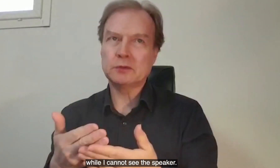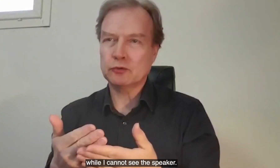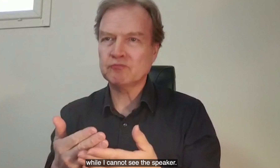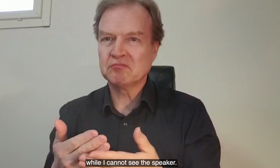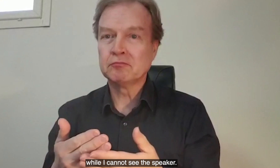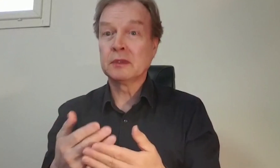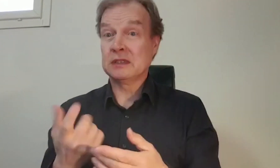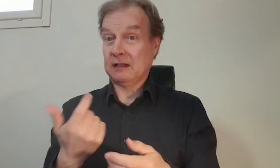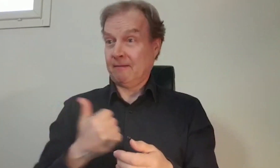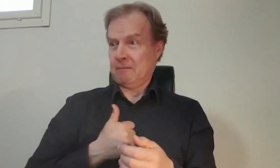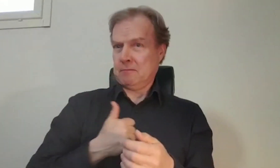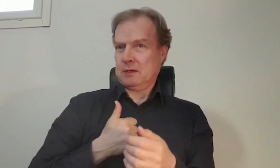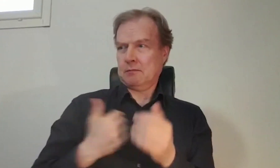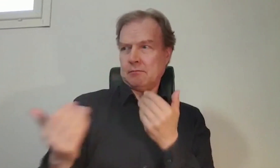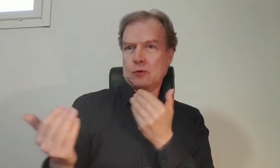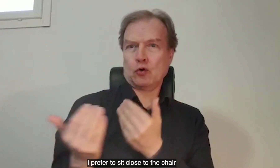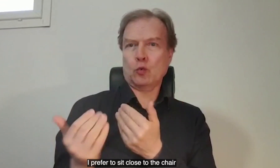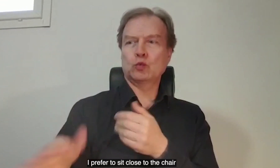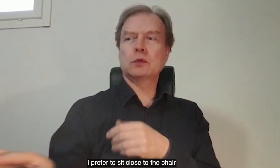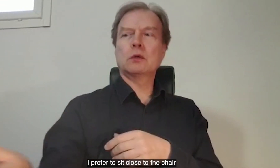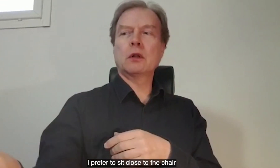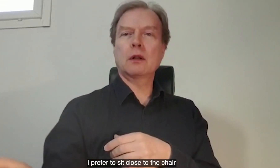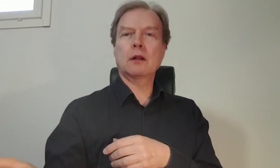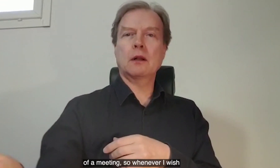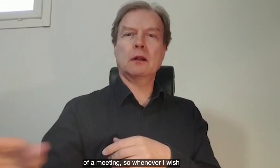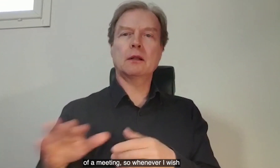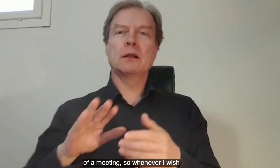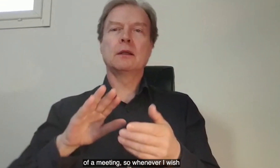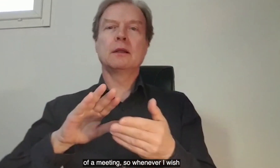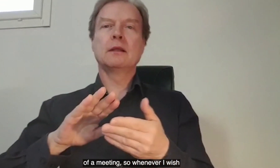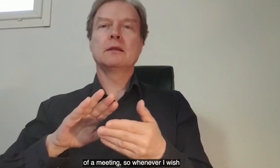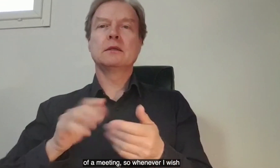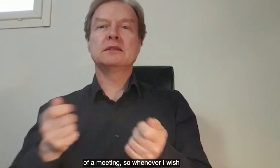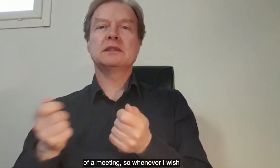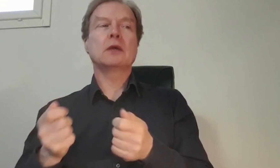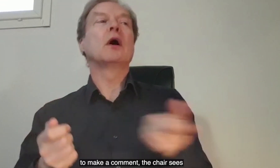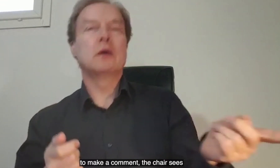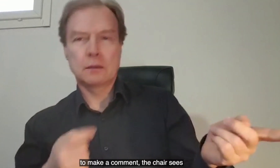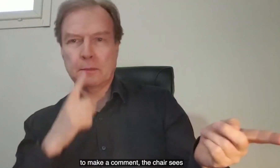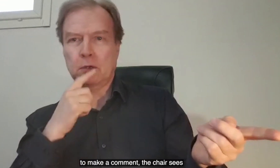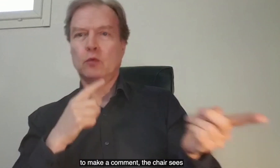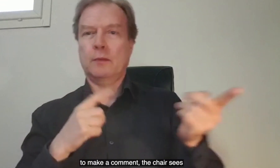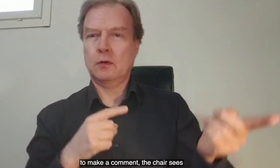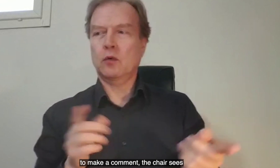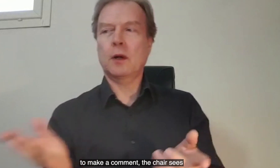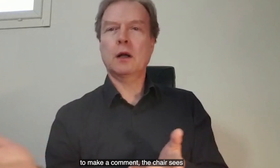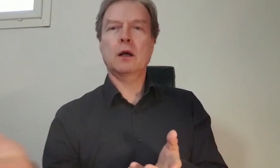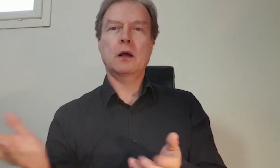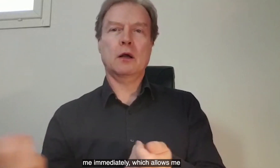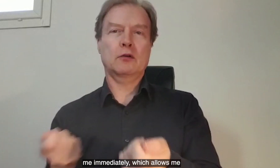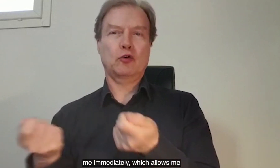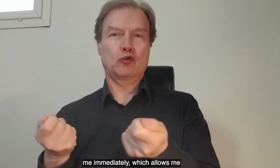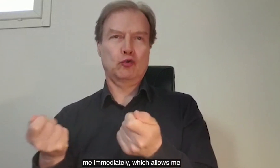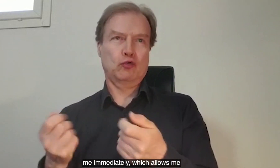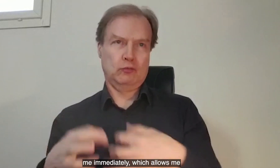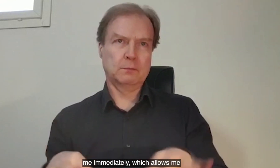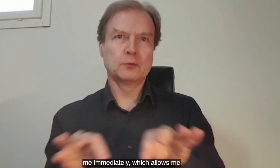location while I cannot see the speaker. I prefer to sit close to the chair of a meeting, so whenever I wish to make a comment, the